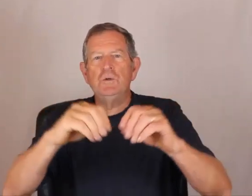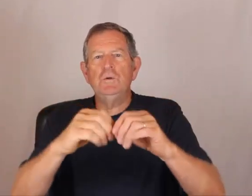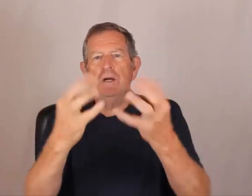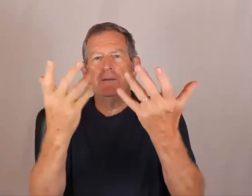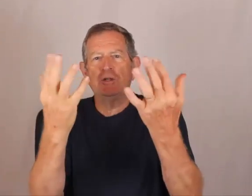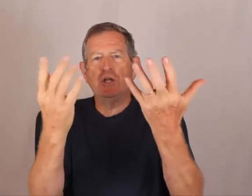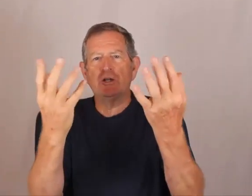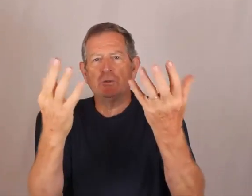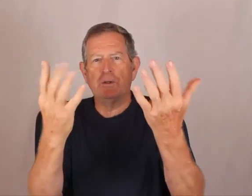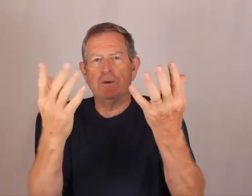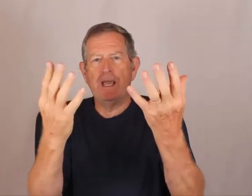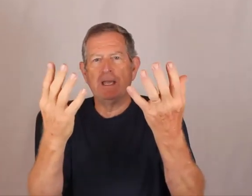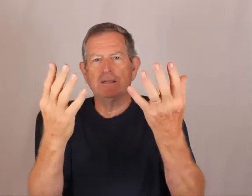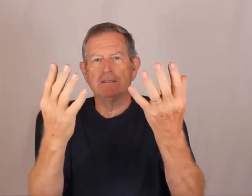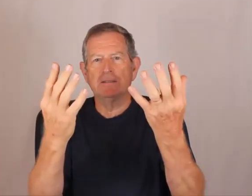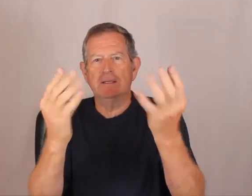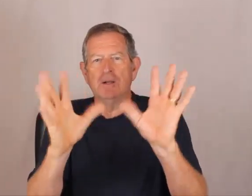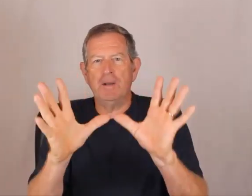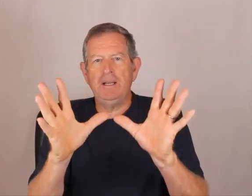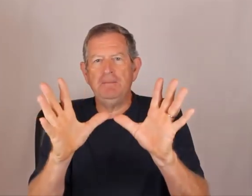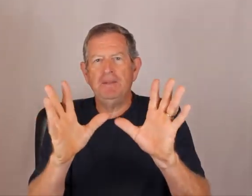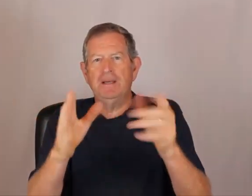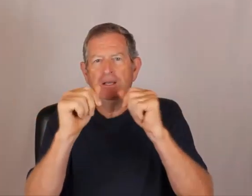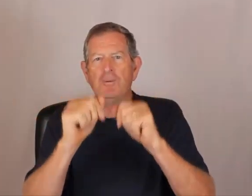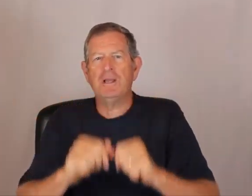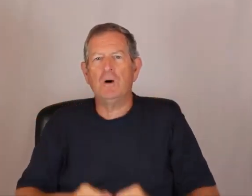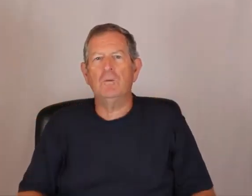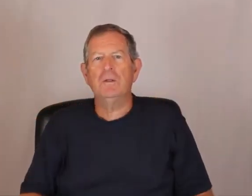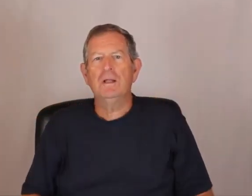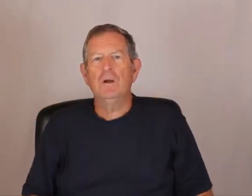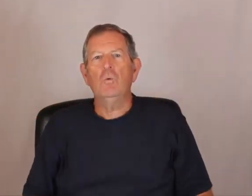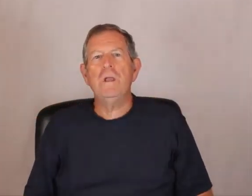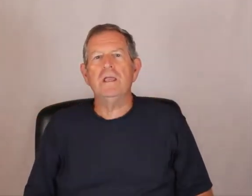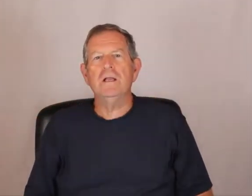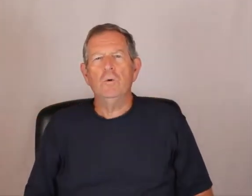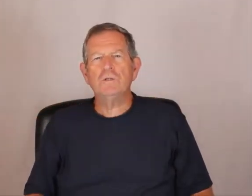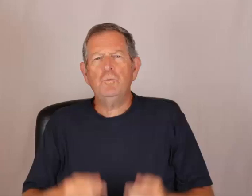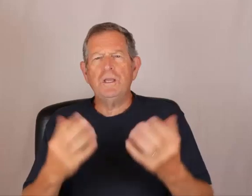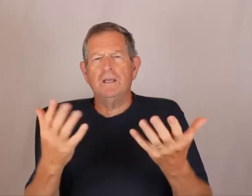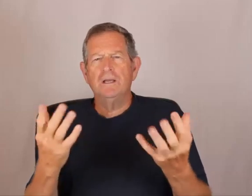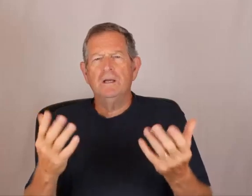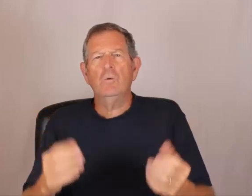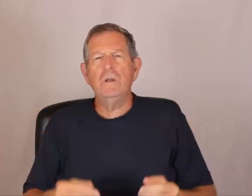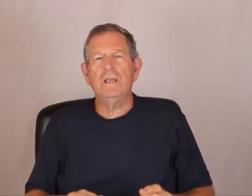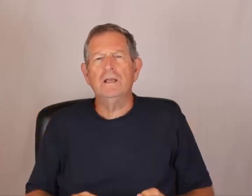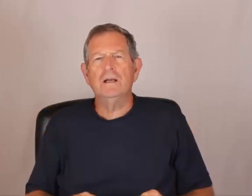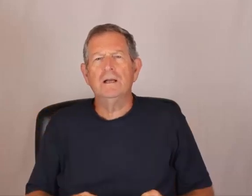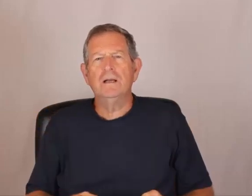do the gesture with your hands. You ready? Here we go. We. What's we? We.